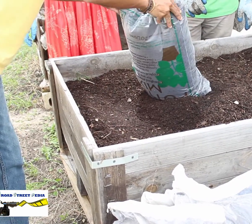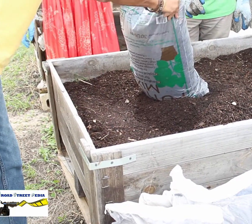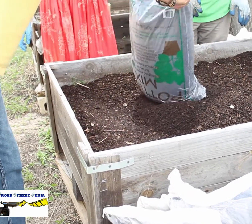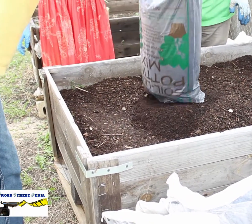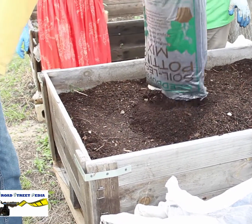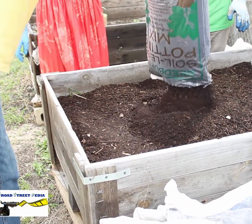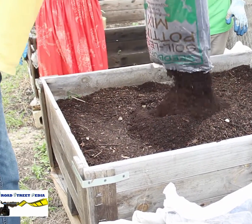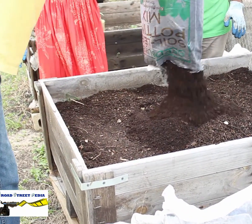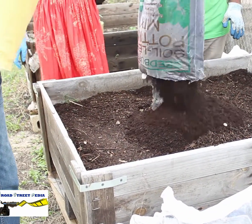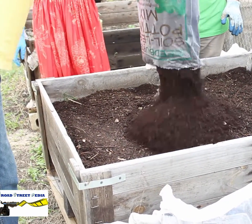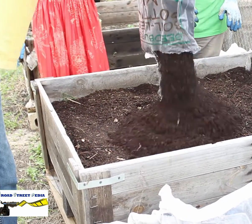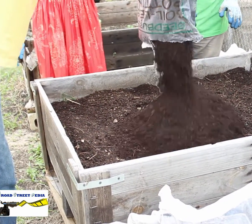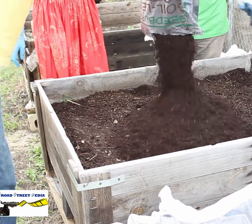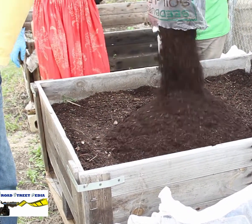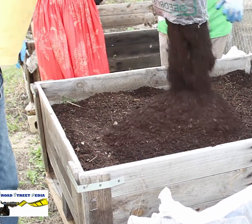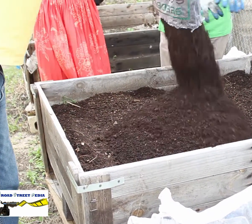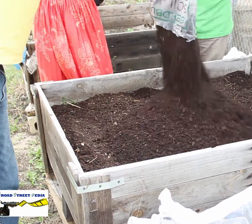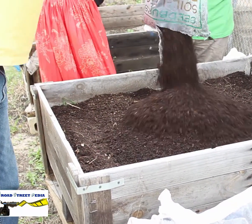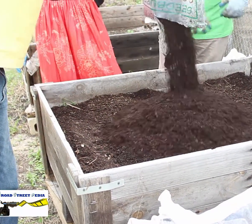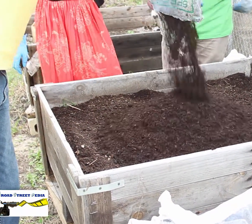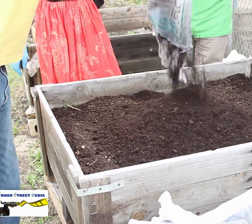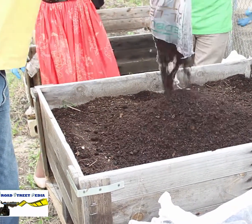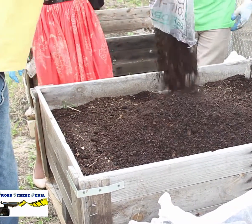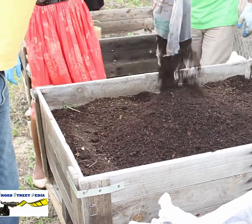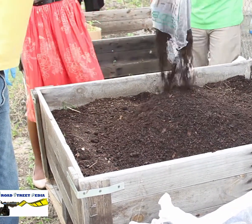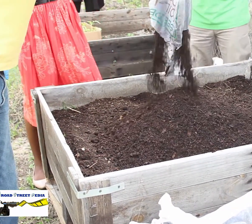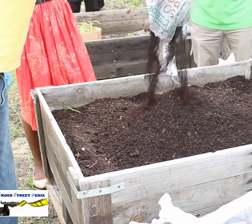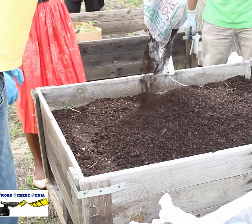We're just building the drawbacks.